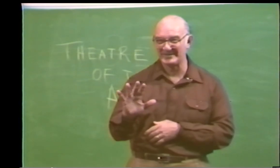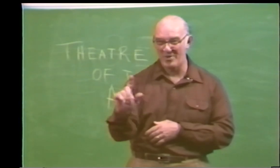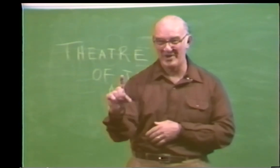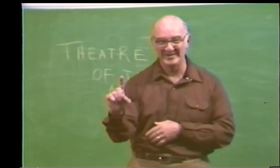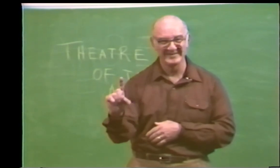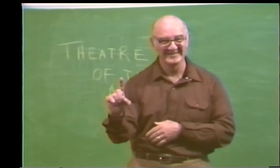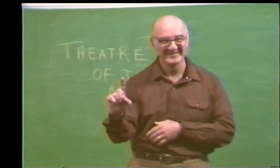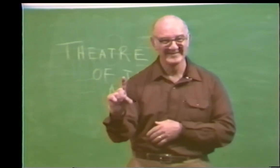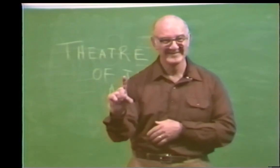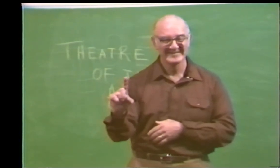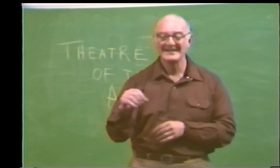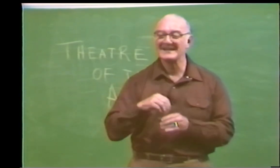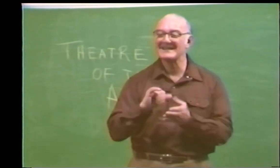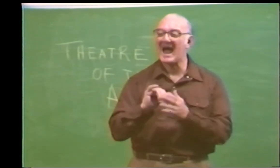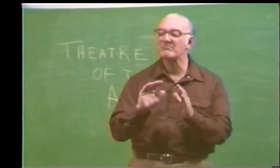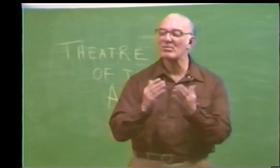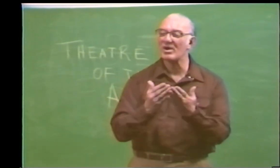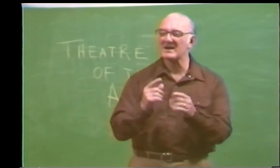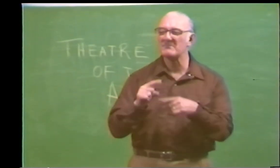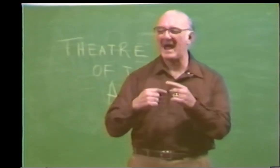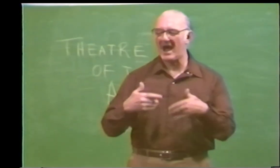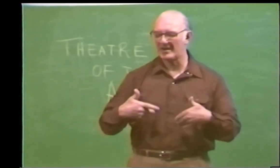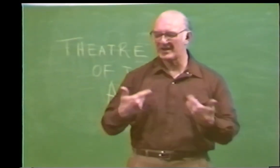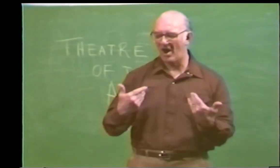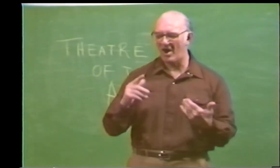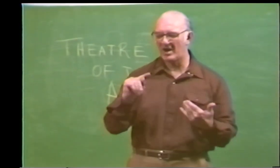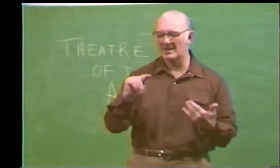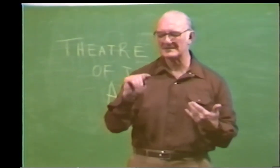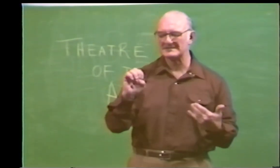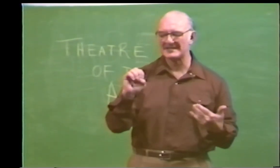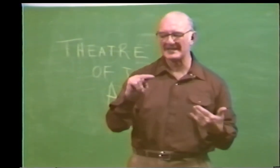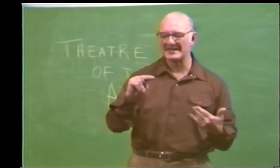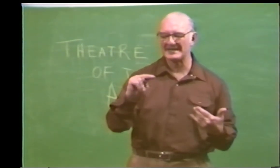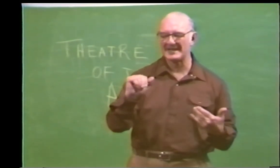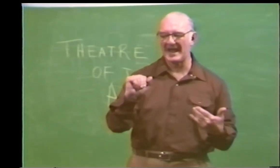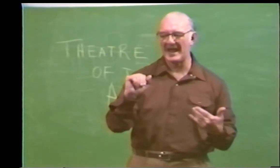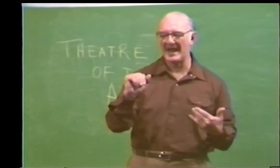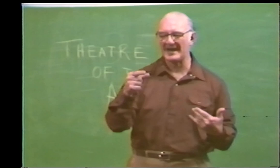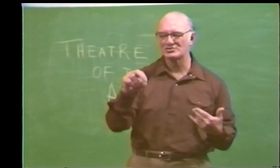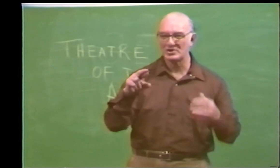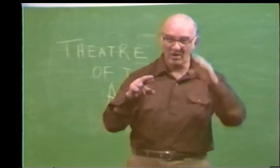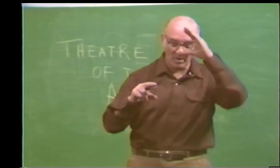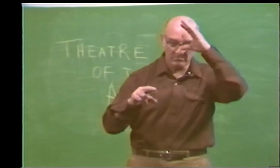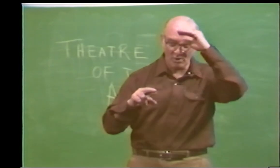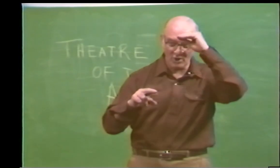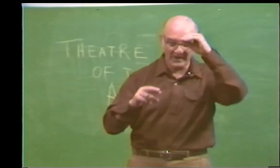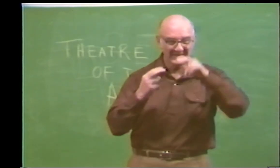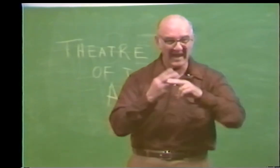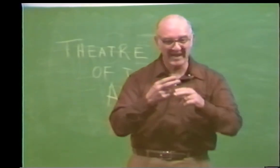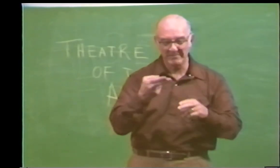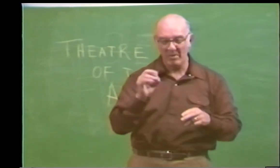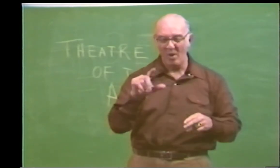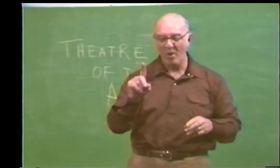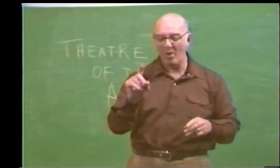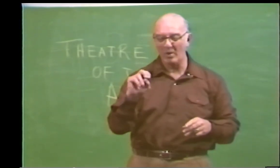1951. In that book about a young teenager, a boy named